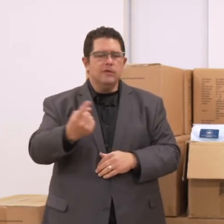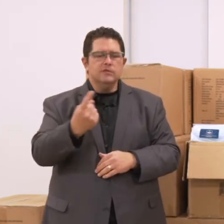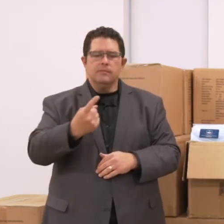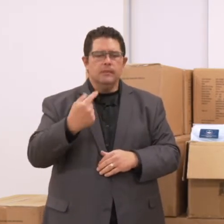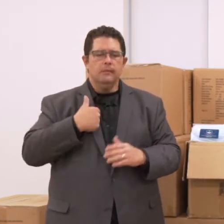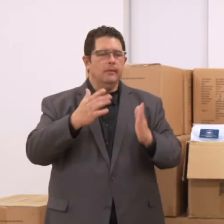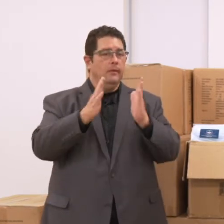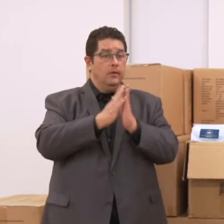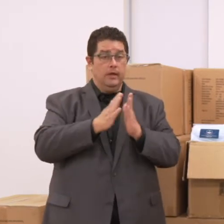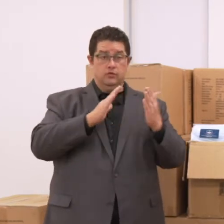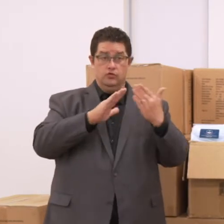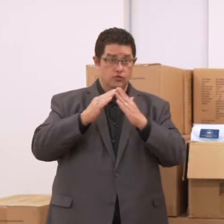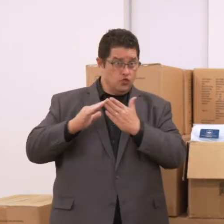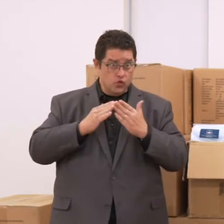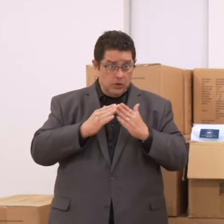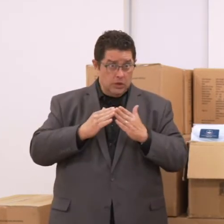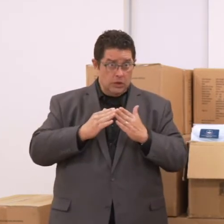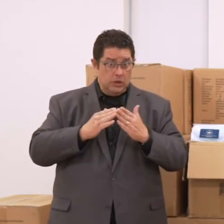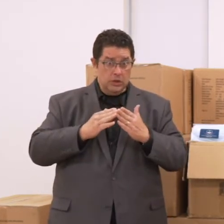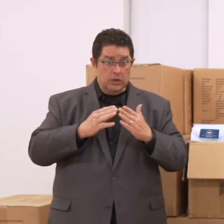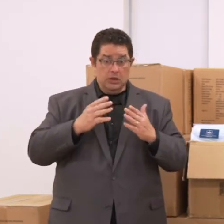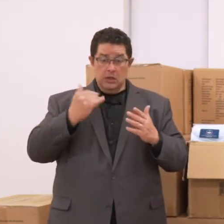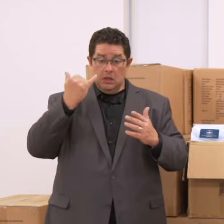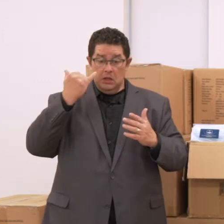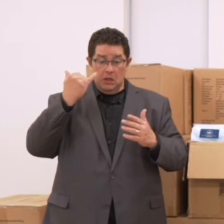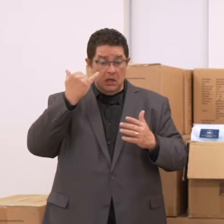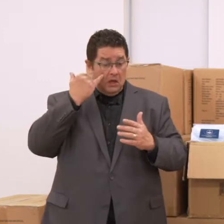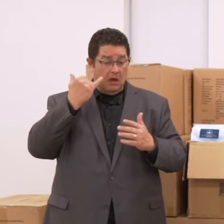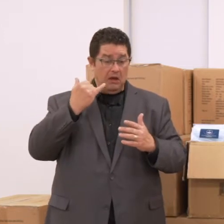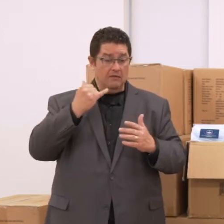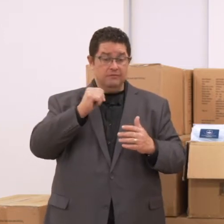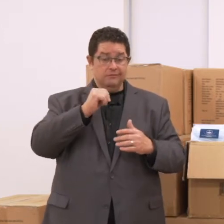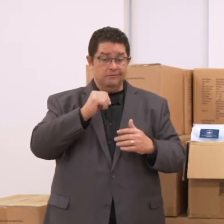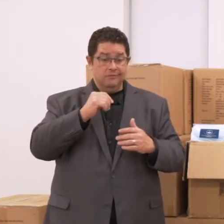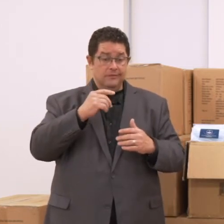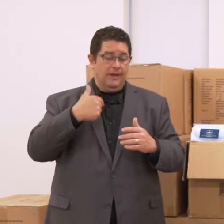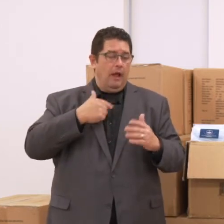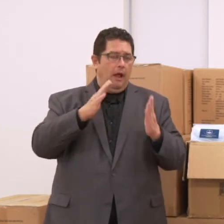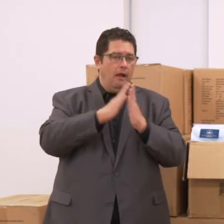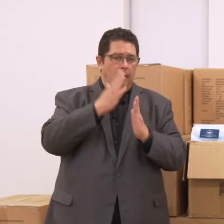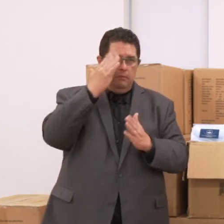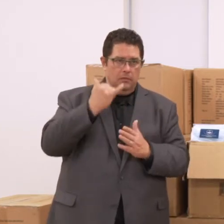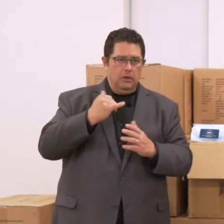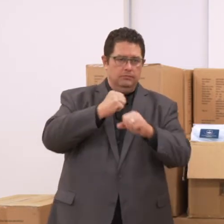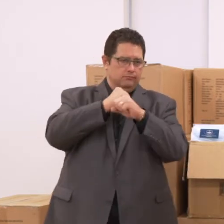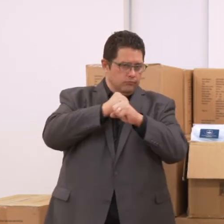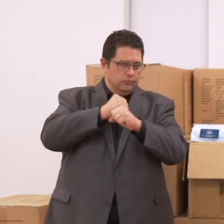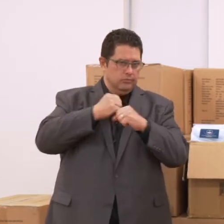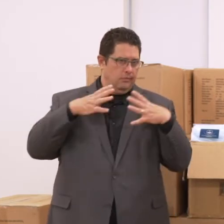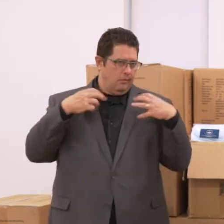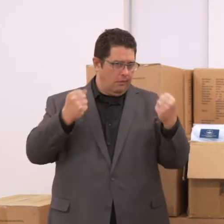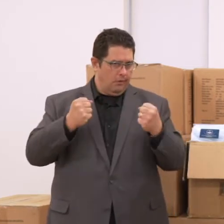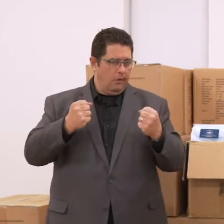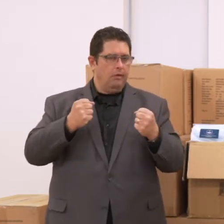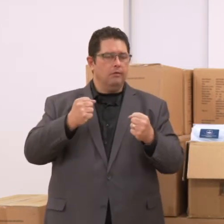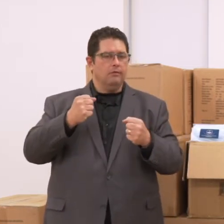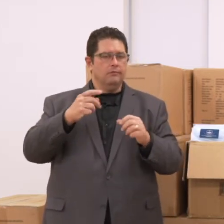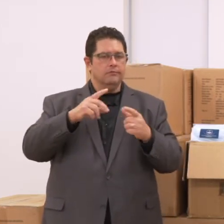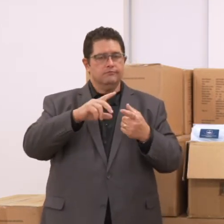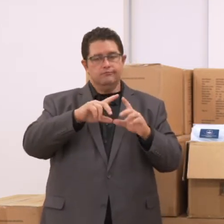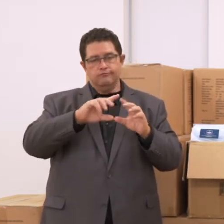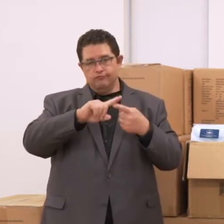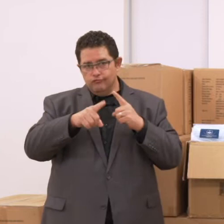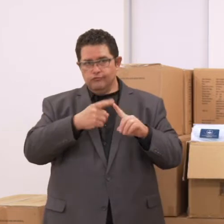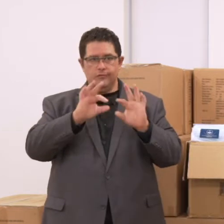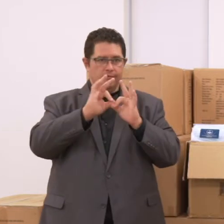community to do if it weren't to protect the health and the welfare of the kids and their parents and their neighbors. It's all at